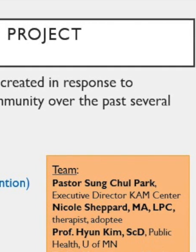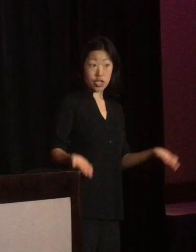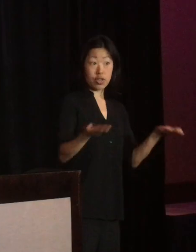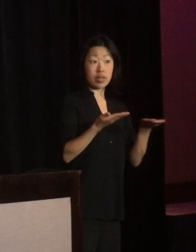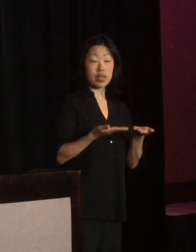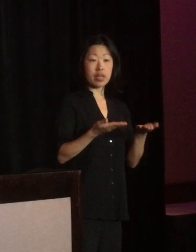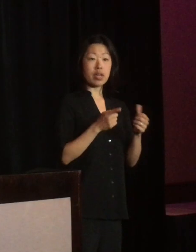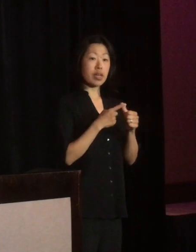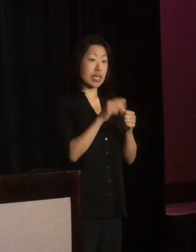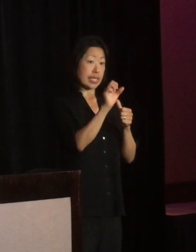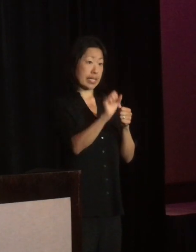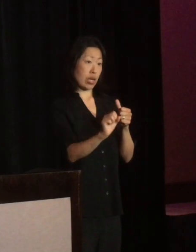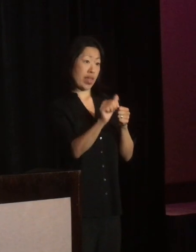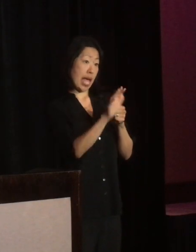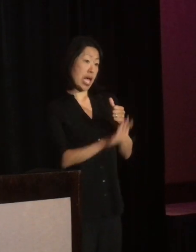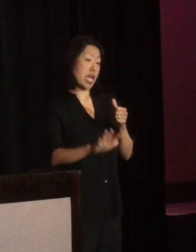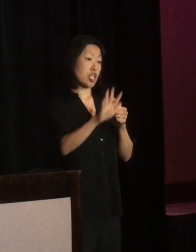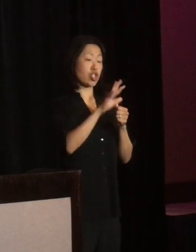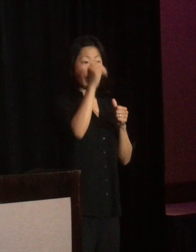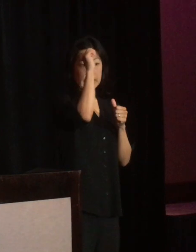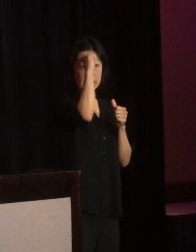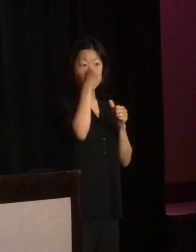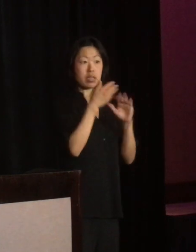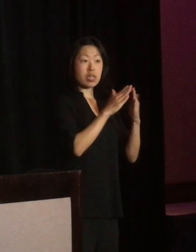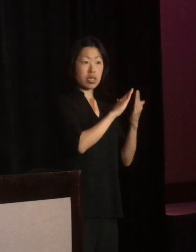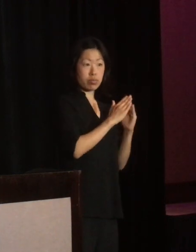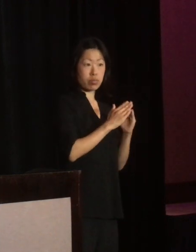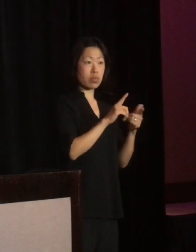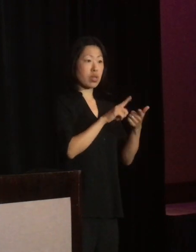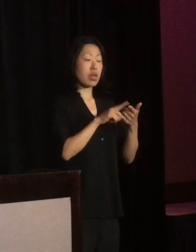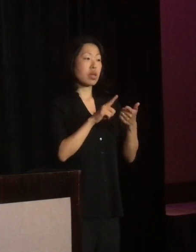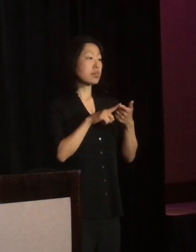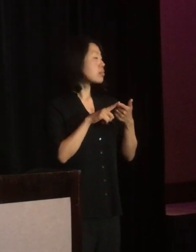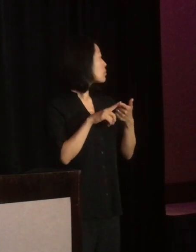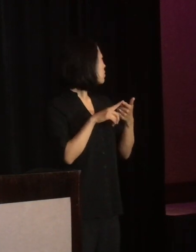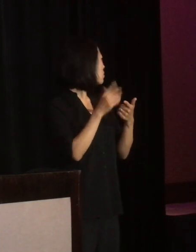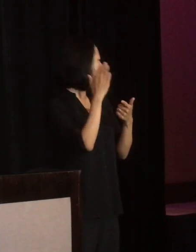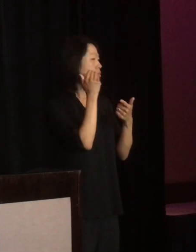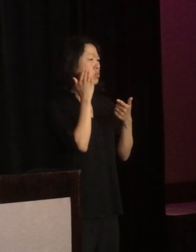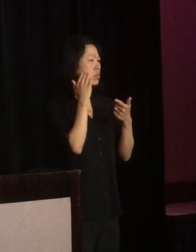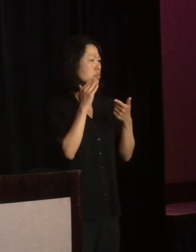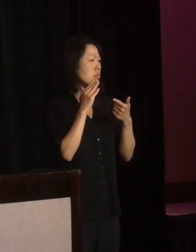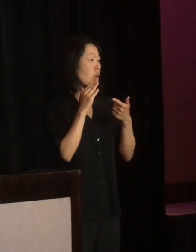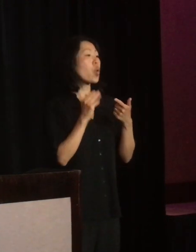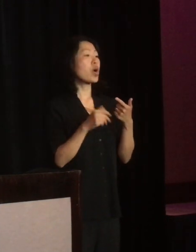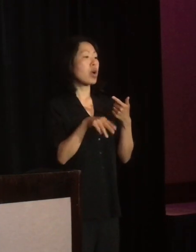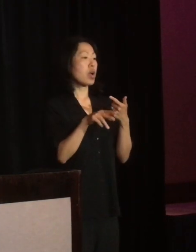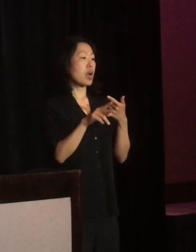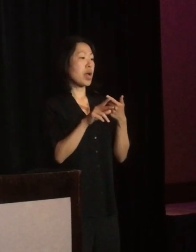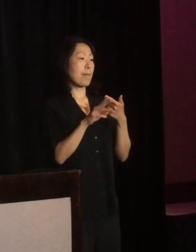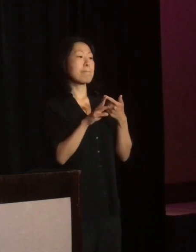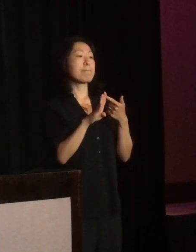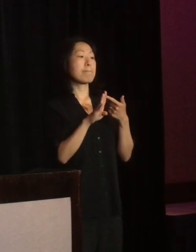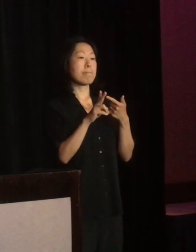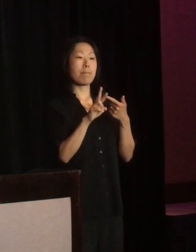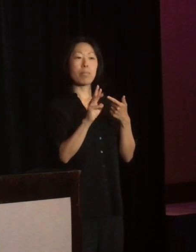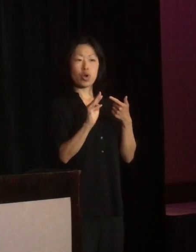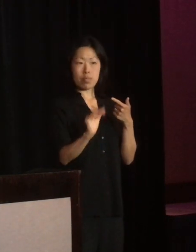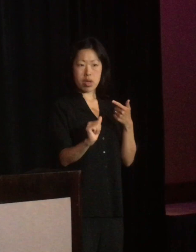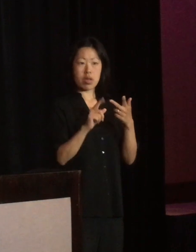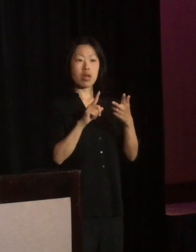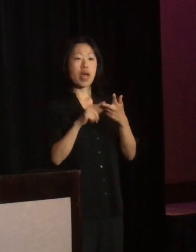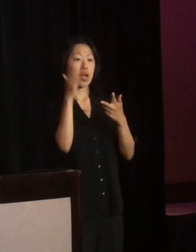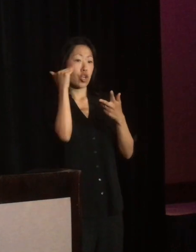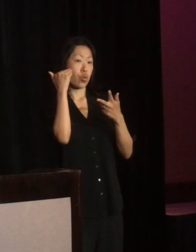The South Asian, like Indian community, as well as the Korean community from Myanmar and Burma, as well as the Korean